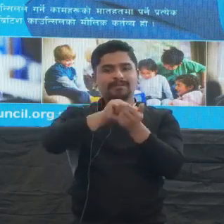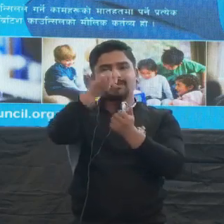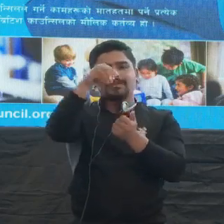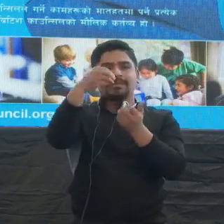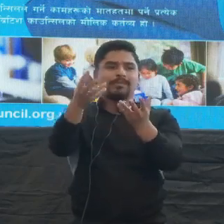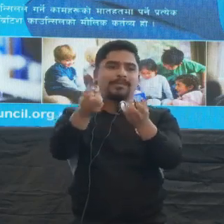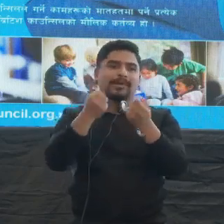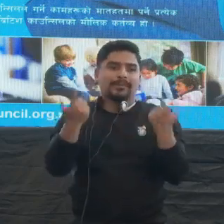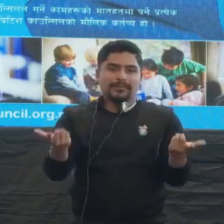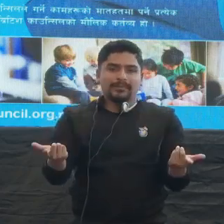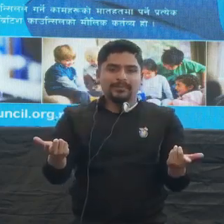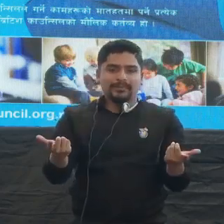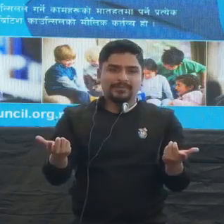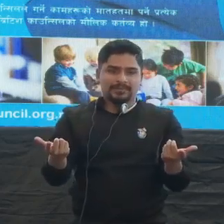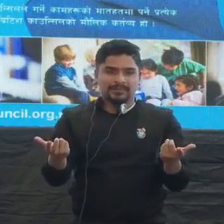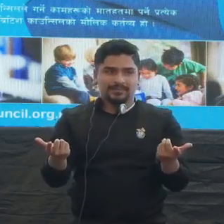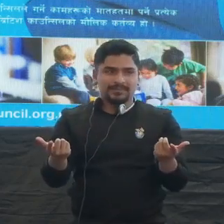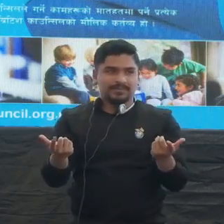also, if there is